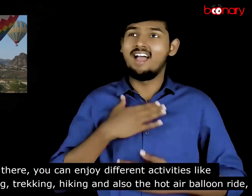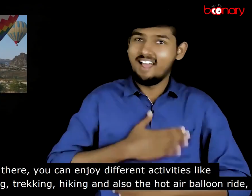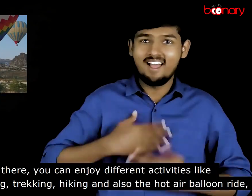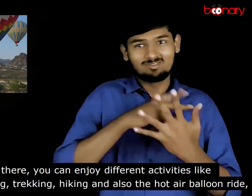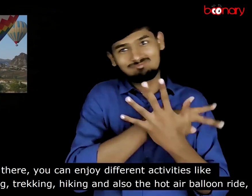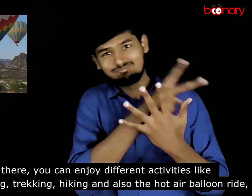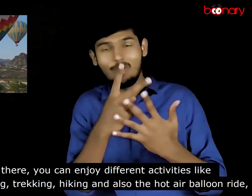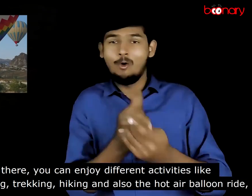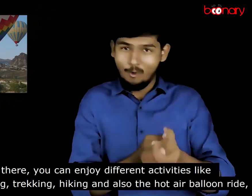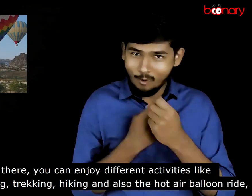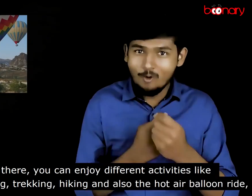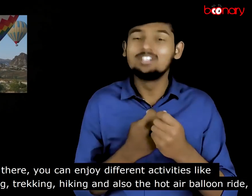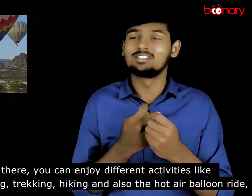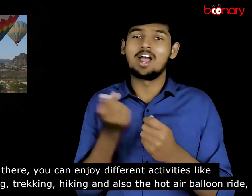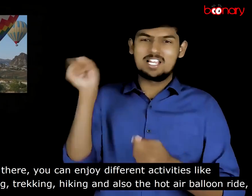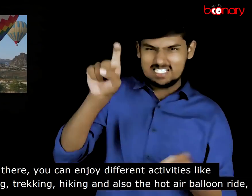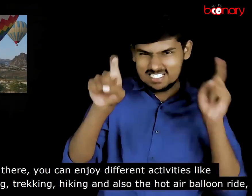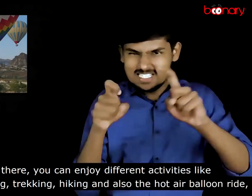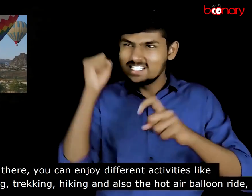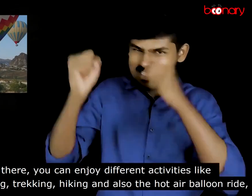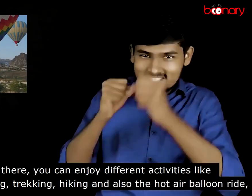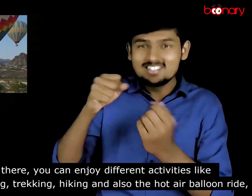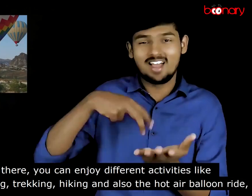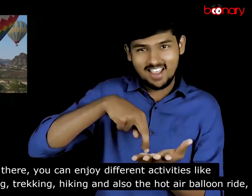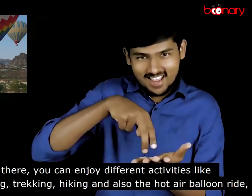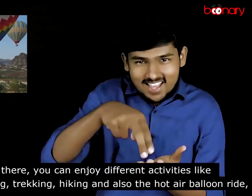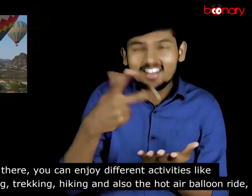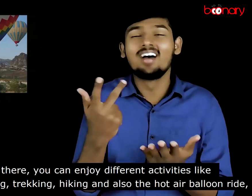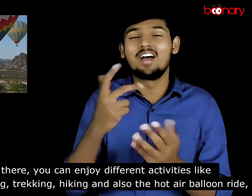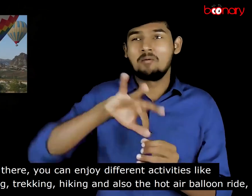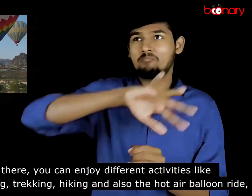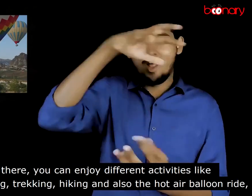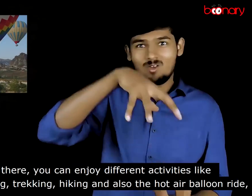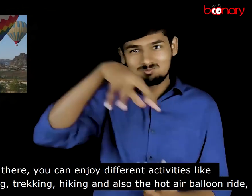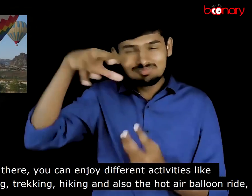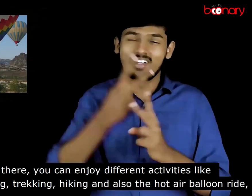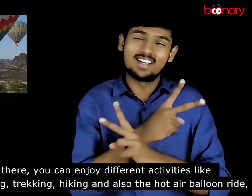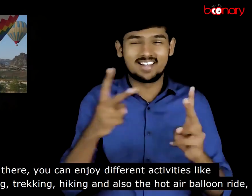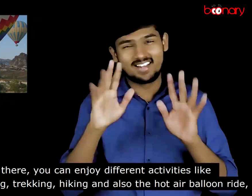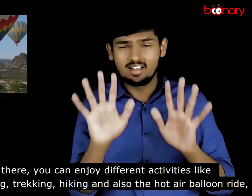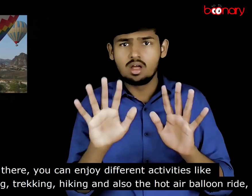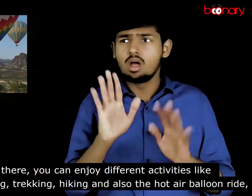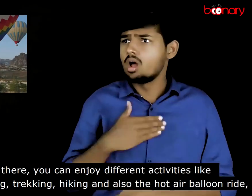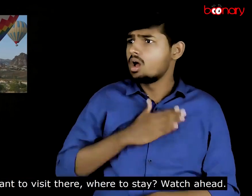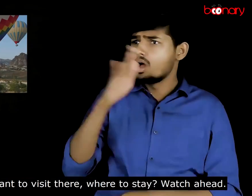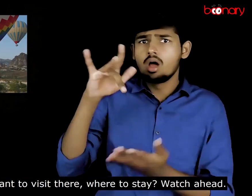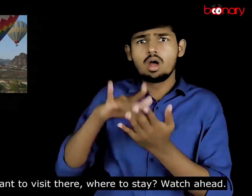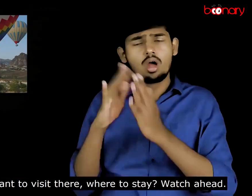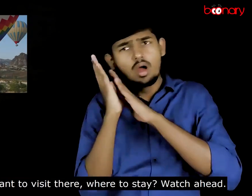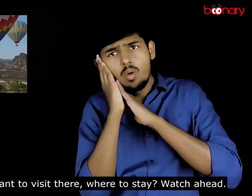you can enjoy different activities like horseback riding, trekking, hiking, and also the hot air balloon ride. But if you do